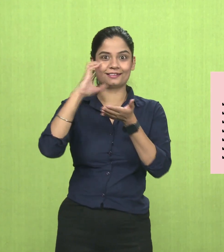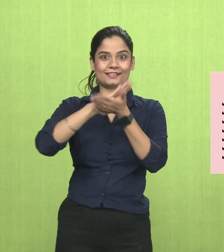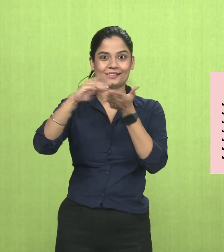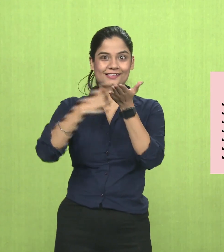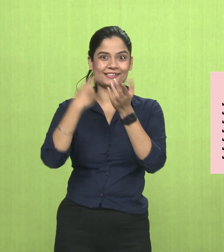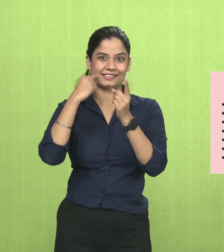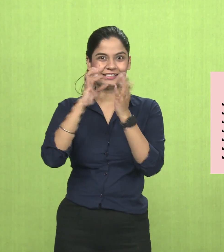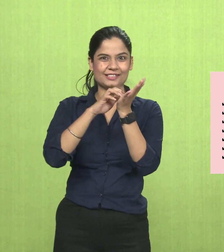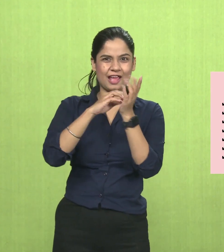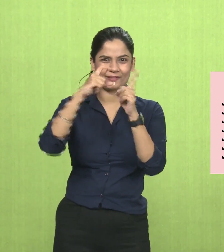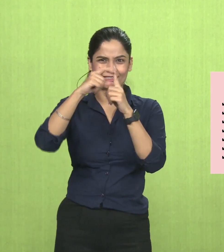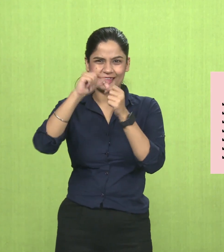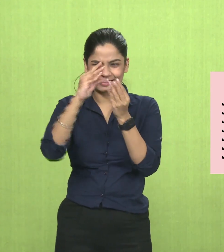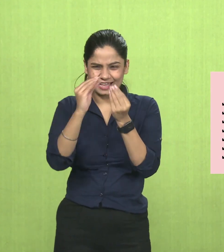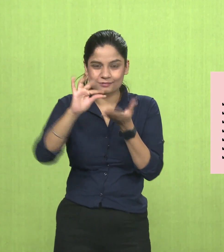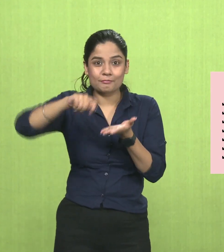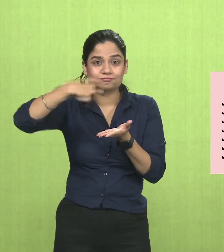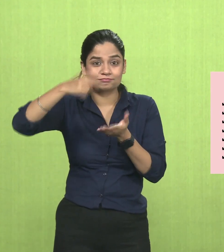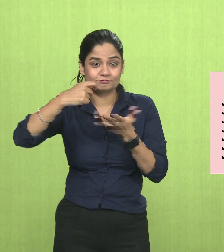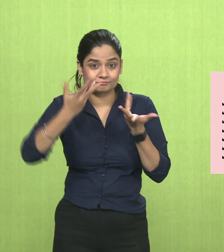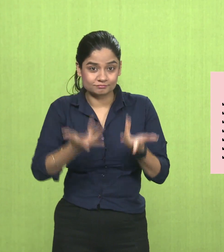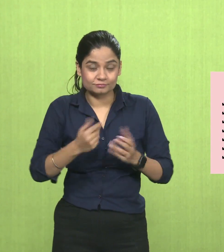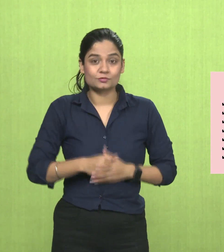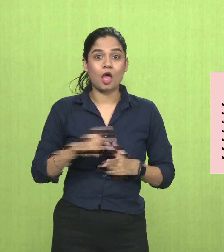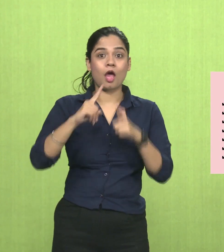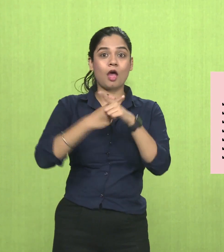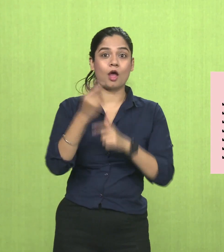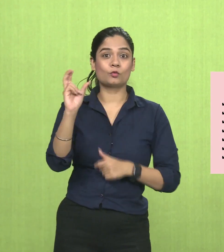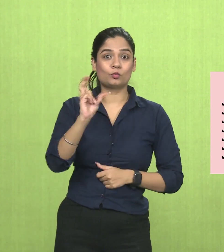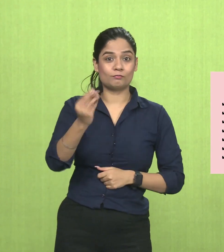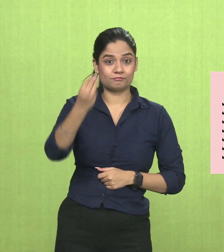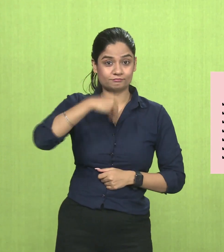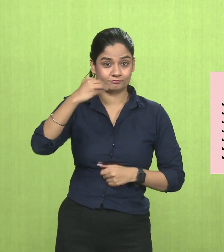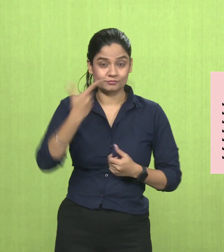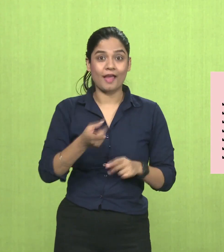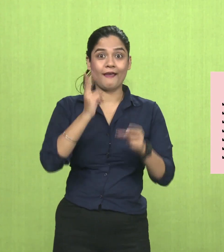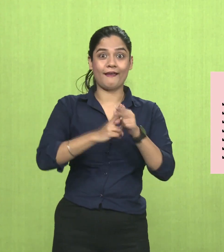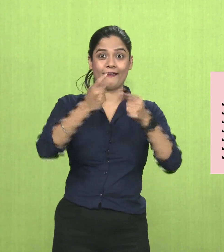khichdi, a mixture of dal and rice, potatoes,